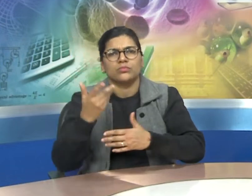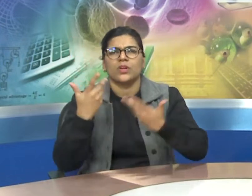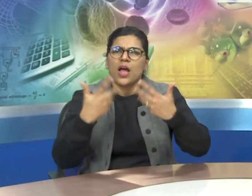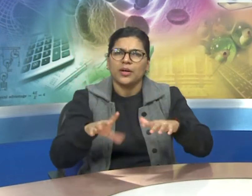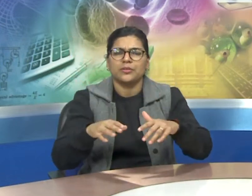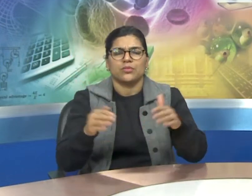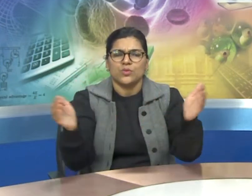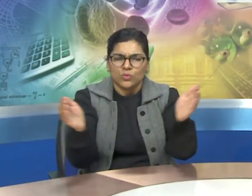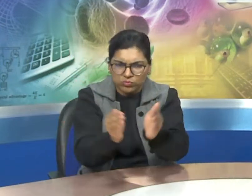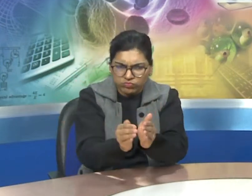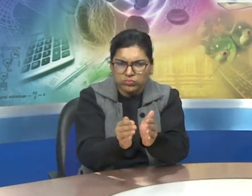Lecture.